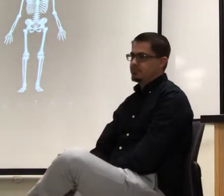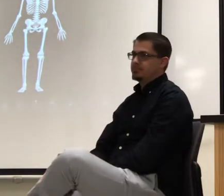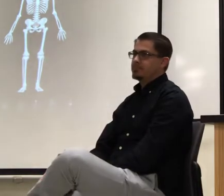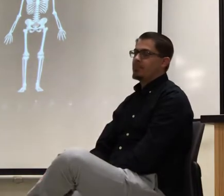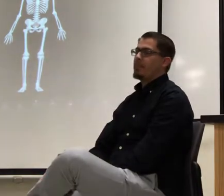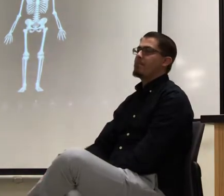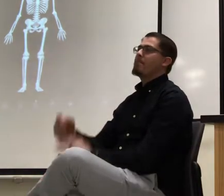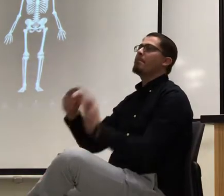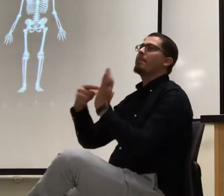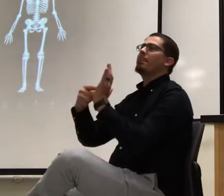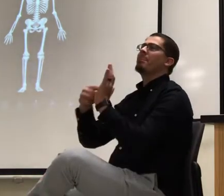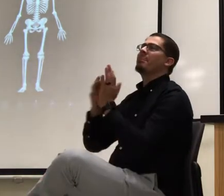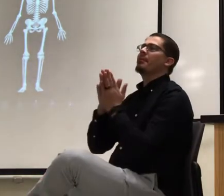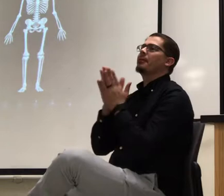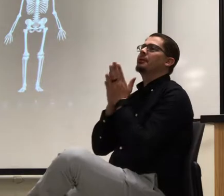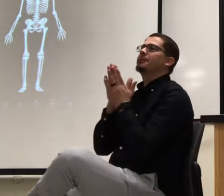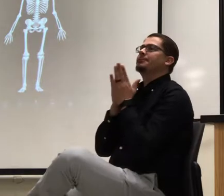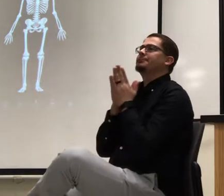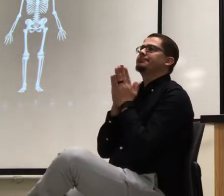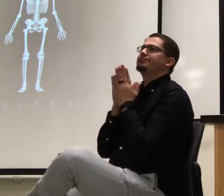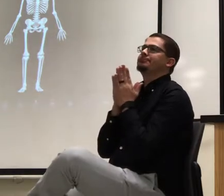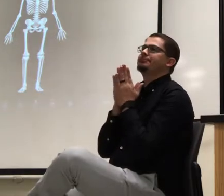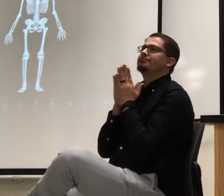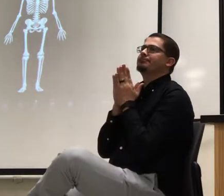So for example, let's say, let me draw a little